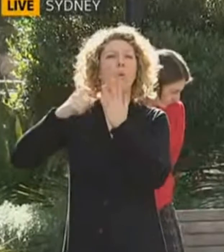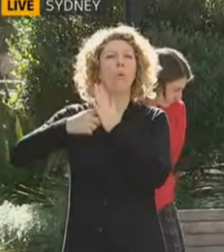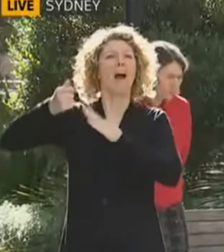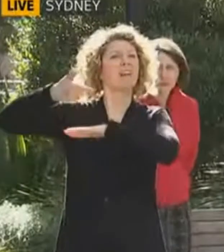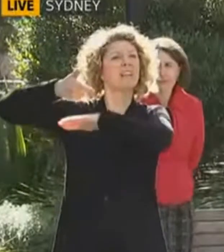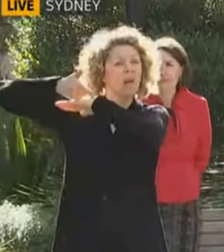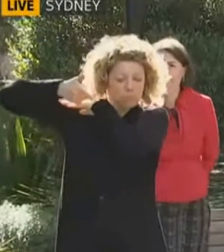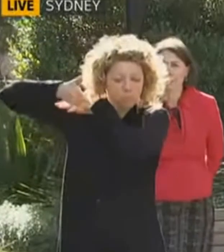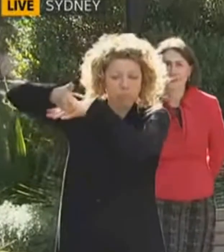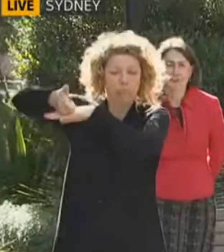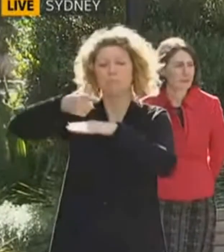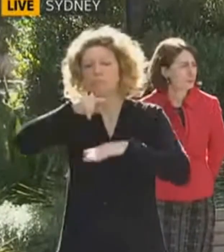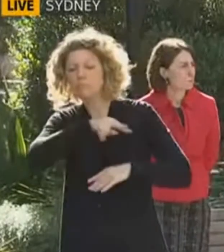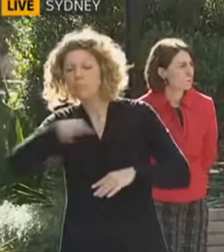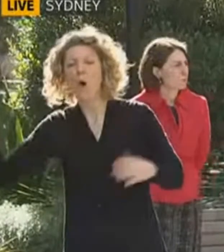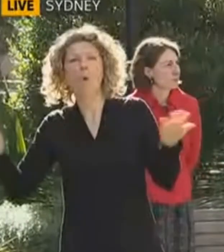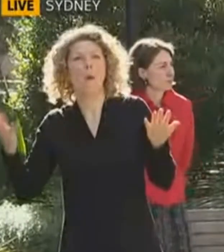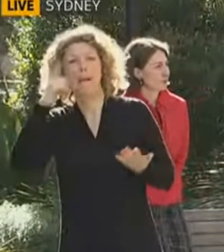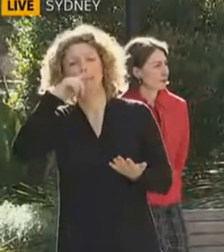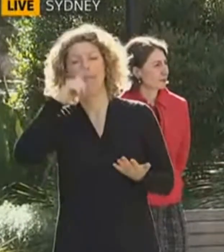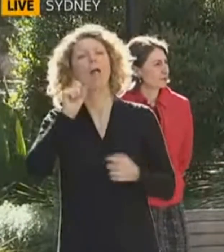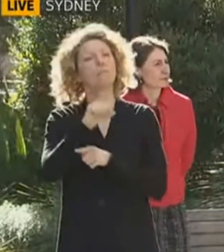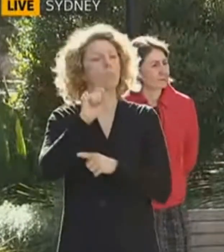24/7 right across that border.